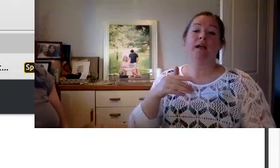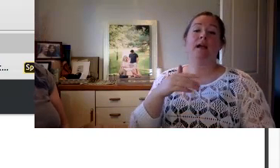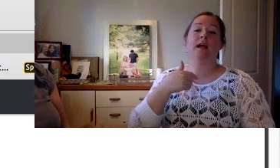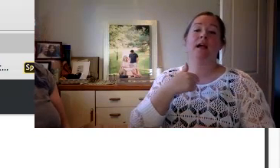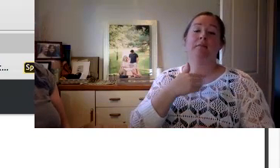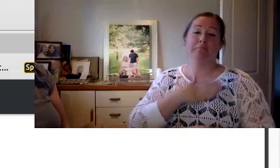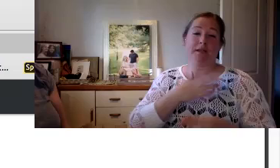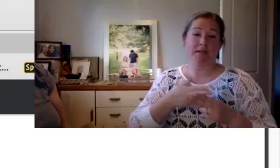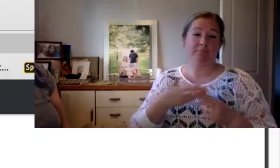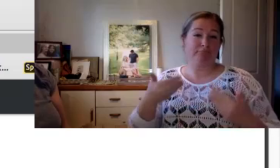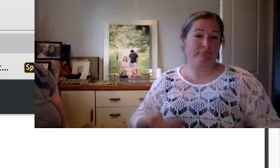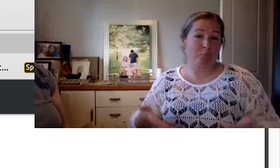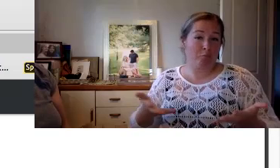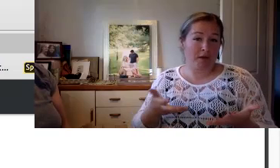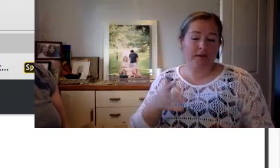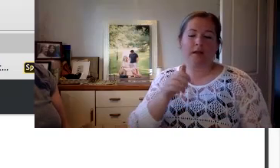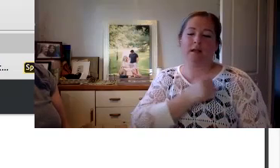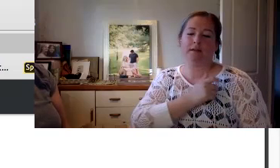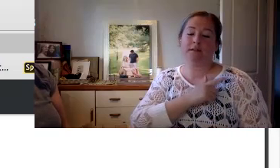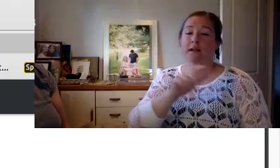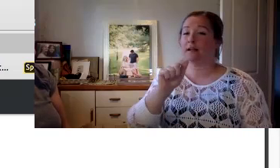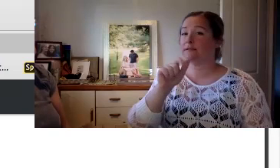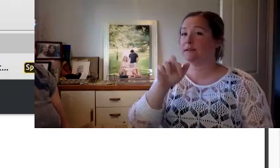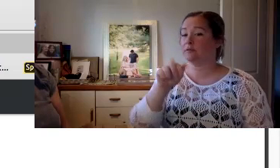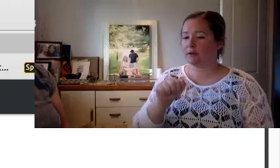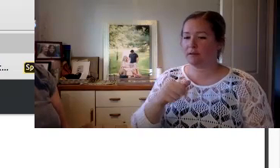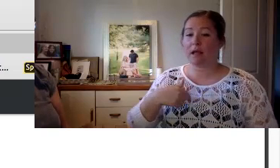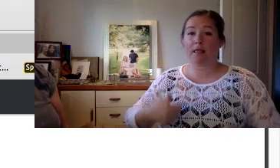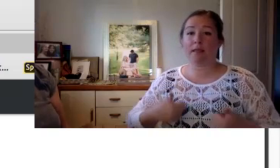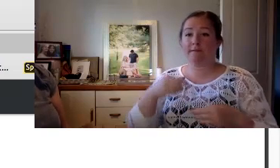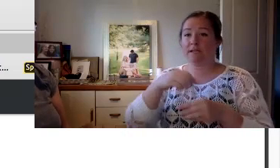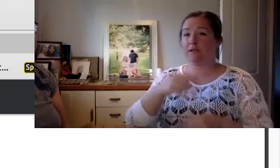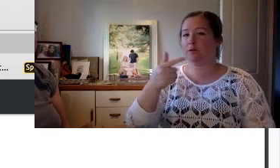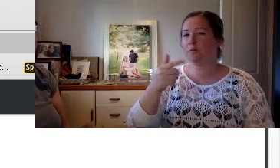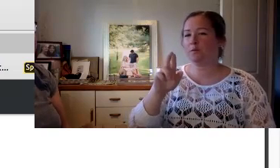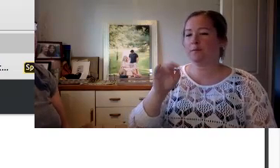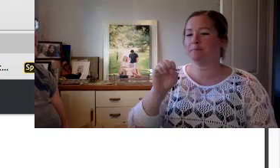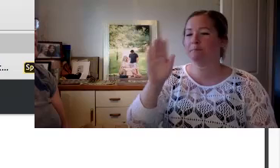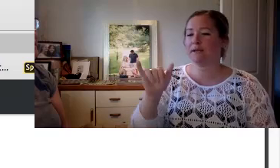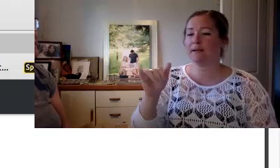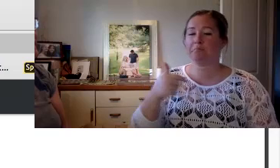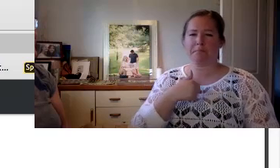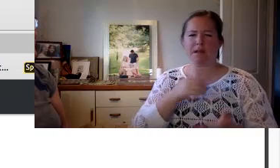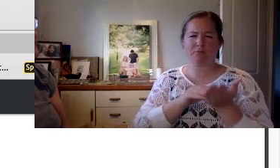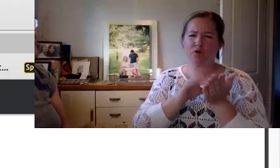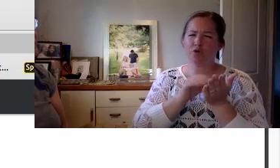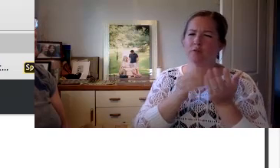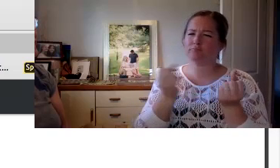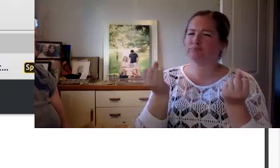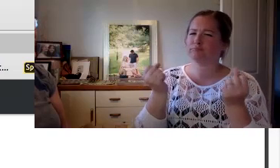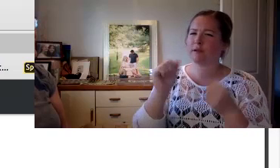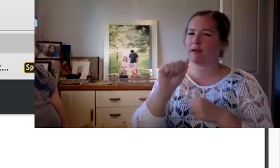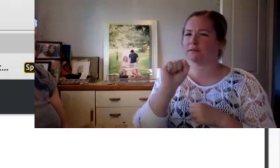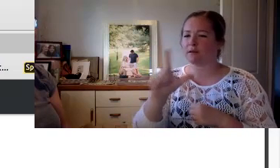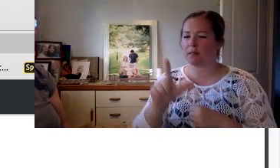evening. My name is Alexandra. I live in Grimsby and I'm